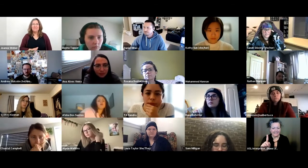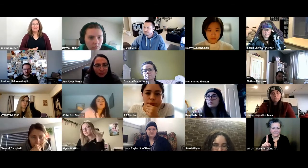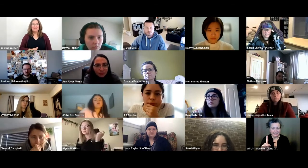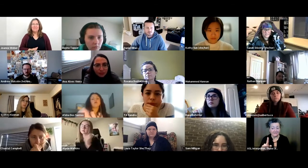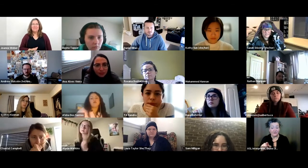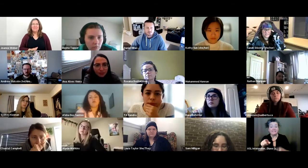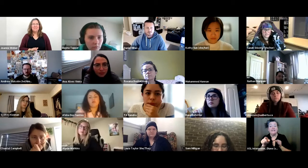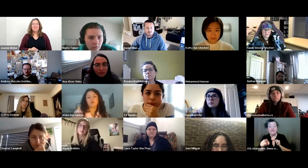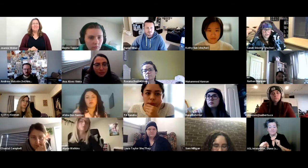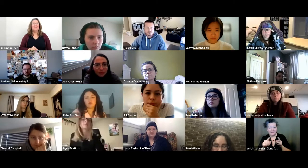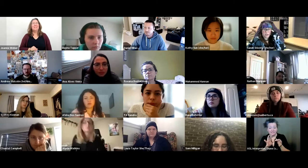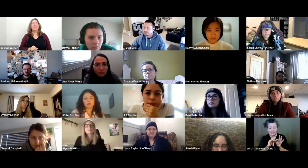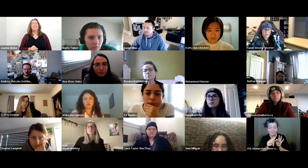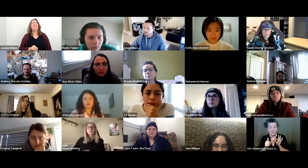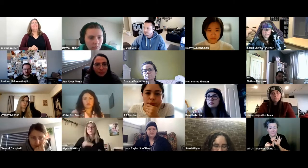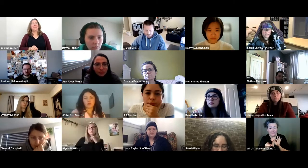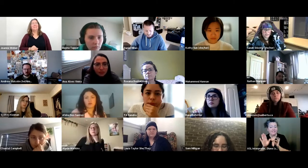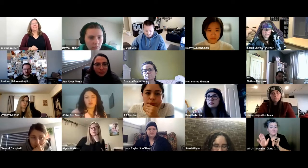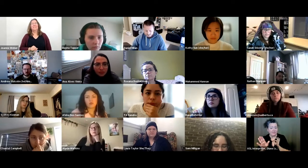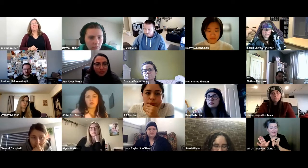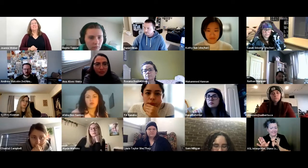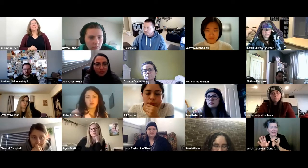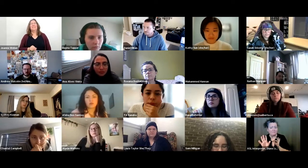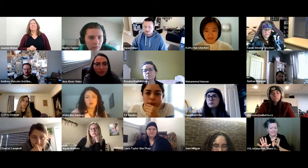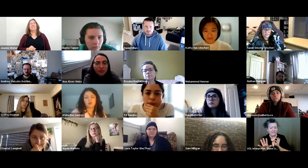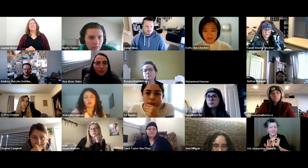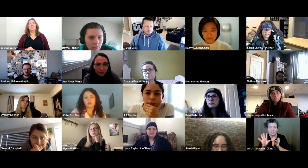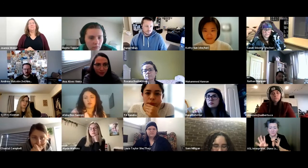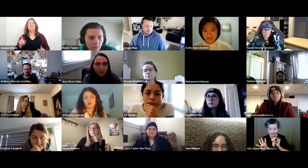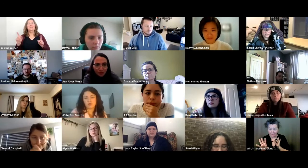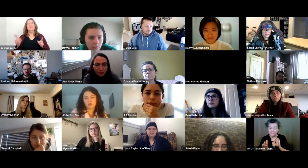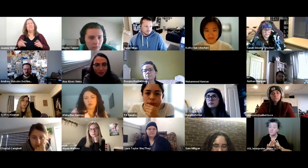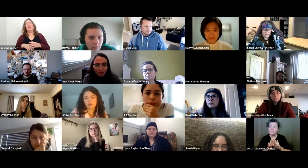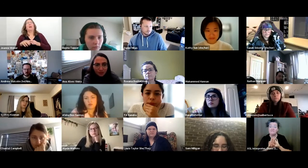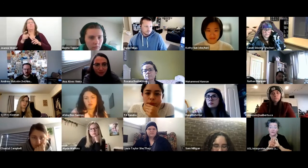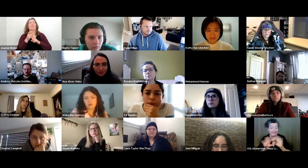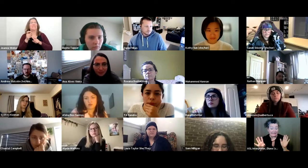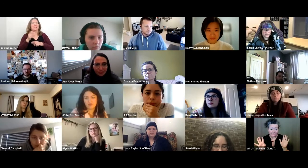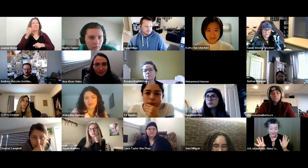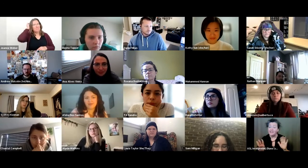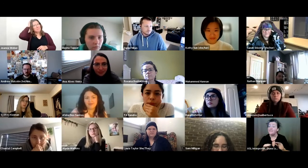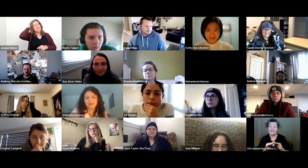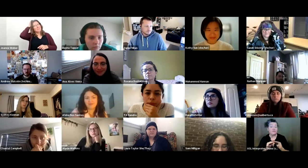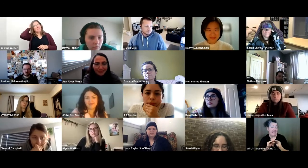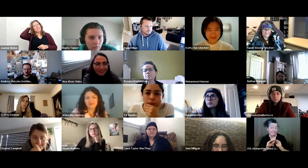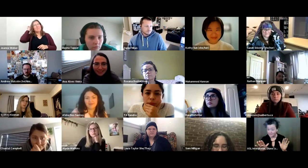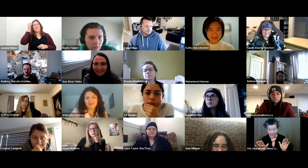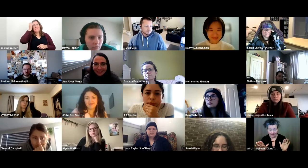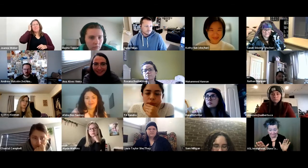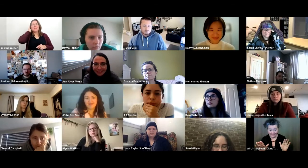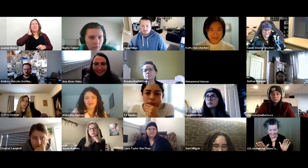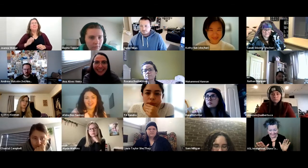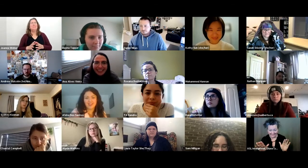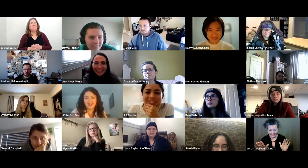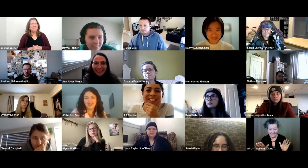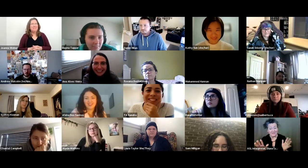We can't hear Tracy's voice, but I'll just interpret really quickly. So someone in the chat had mentioned that there was swearing. I just want to be very clear that I don't ever